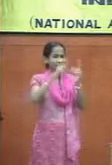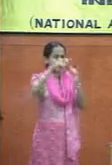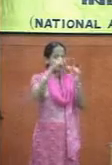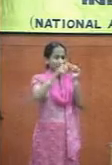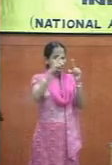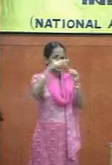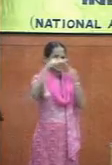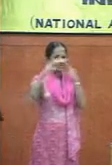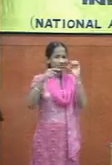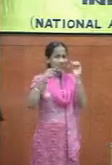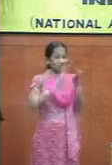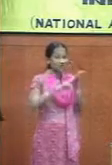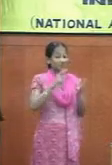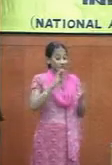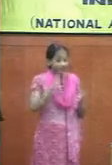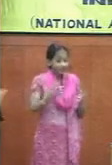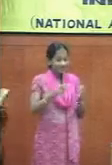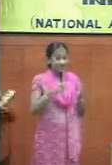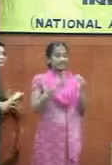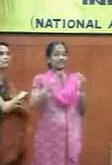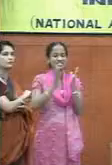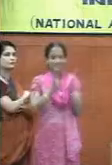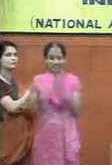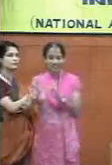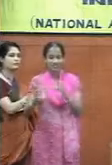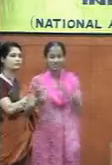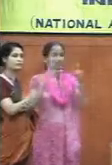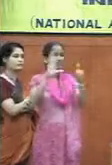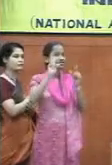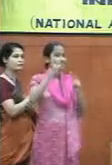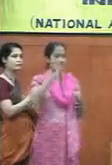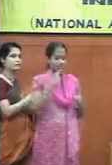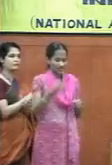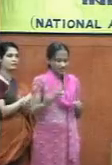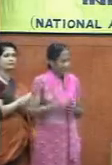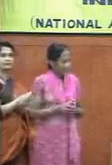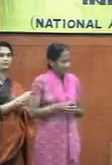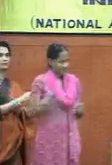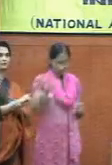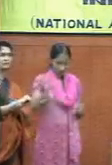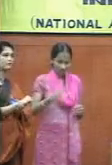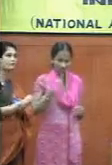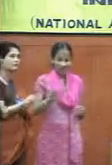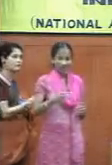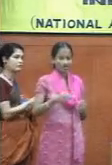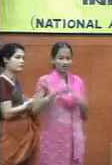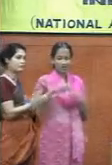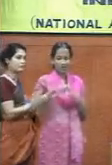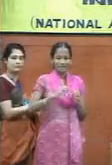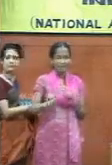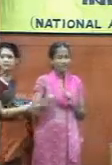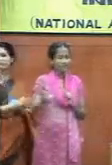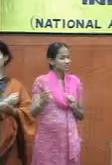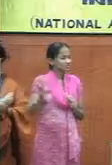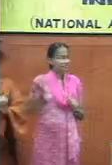section 62, and we should file an execution petition saying this is an order that was passed, it has not